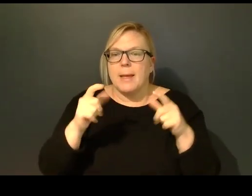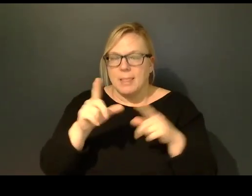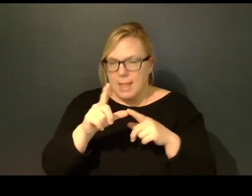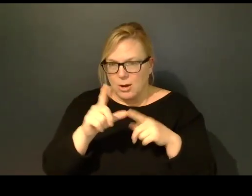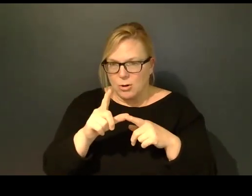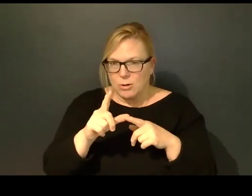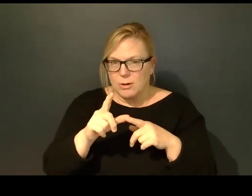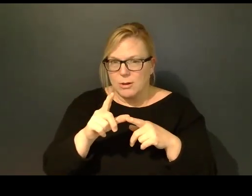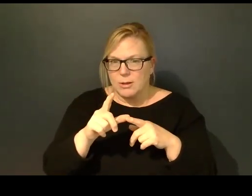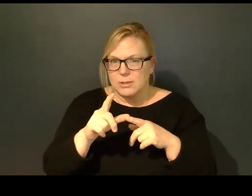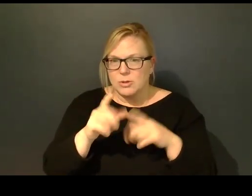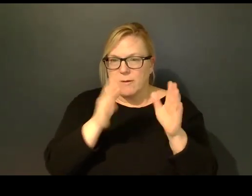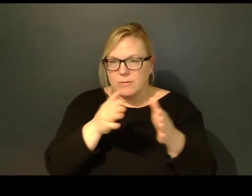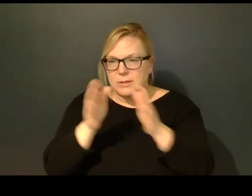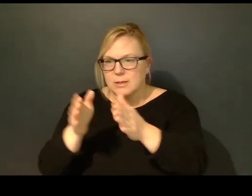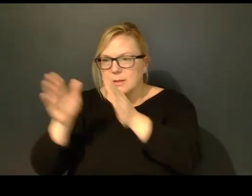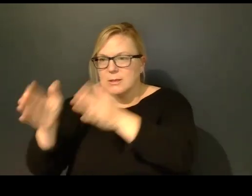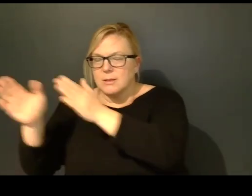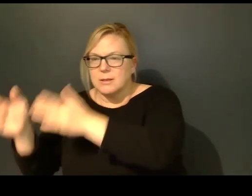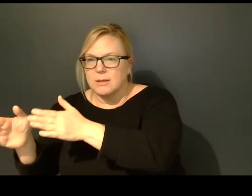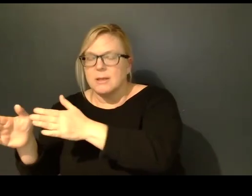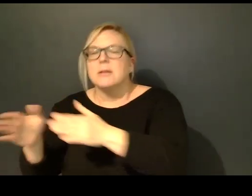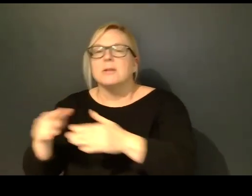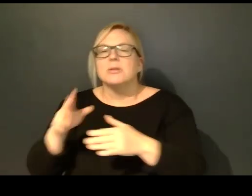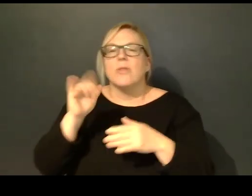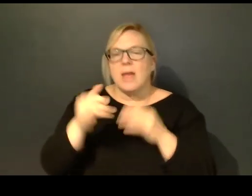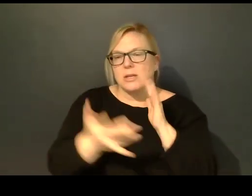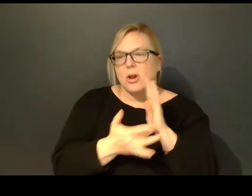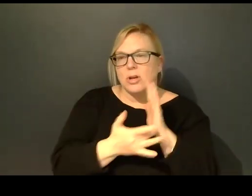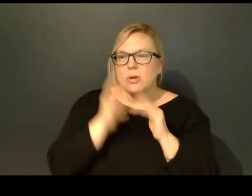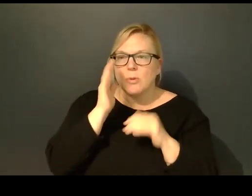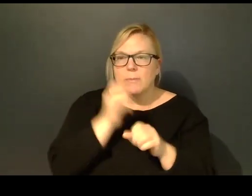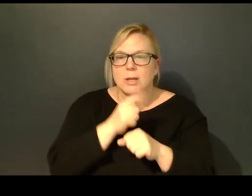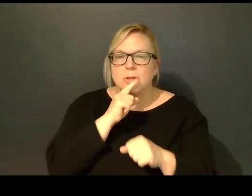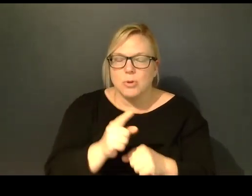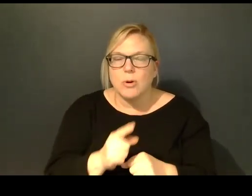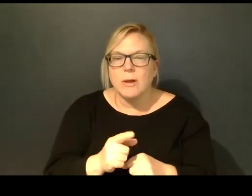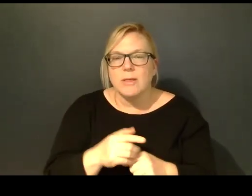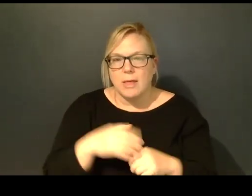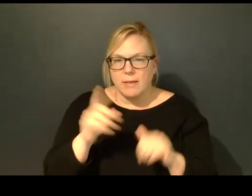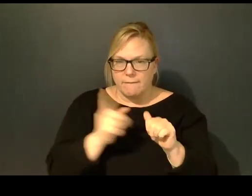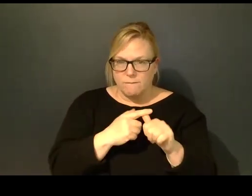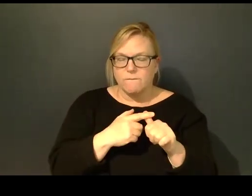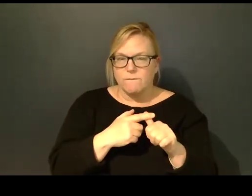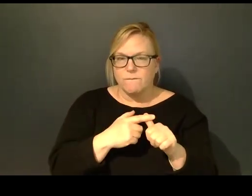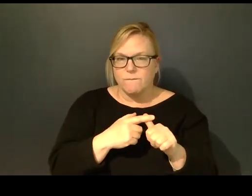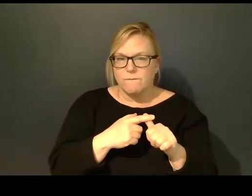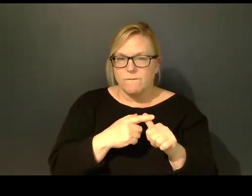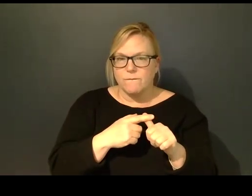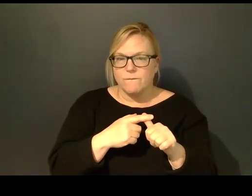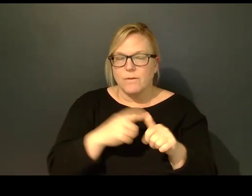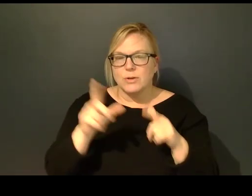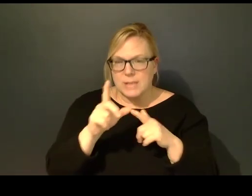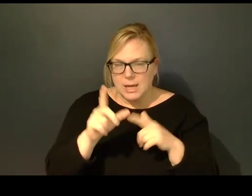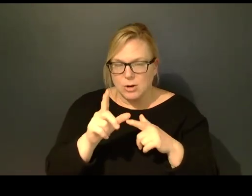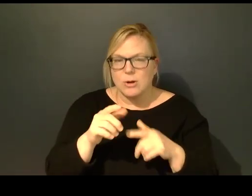but that is out there, and Okay. it works best with screen readers. Yeah. Why it's called camel text, that I could not No I'd be idea. begin guessing, to tell you, but that's